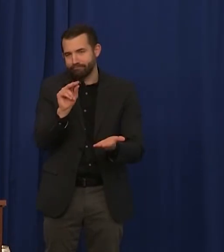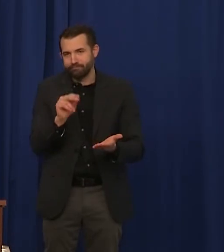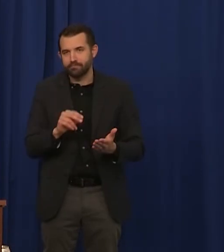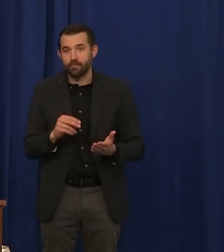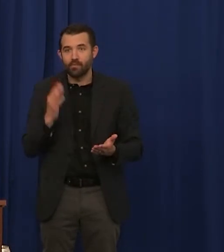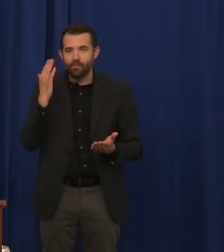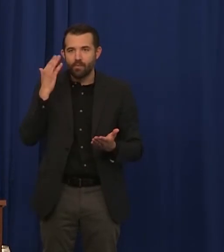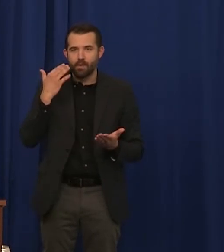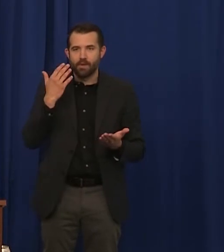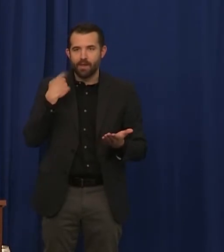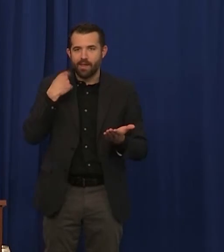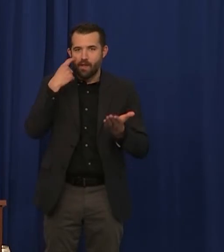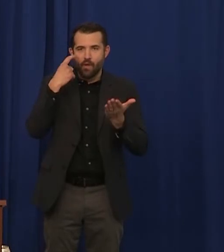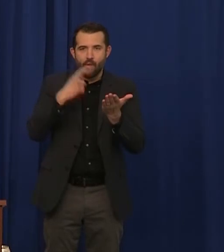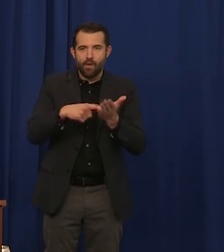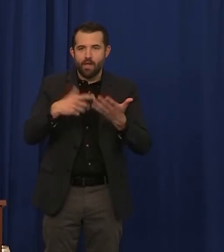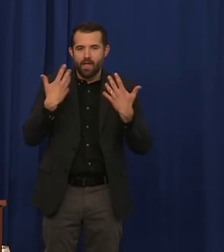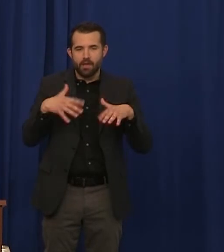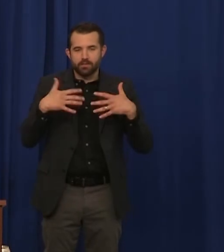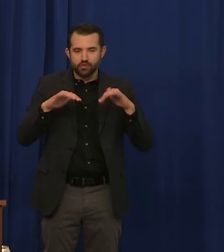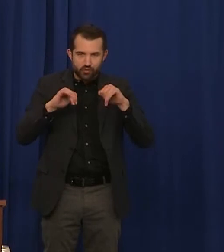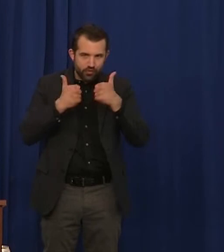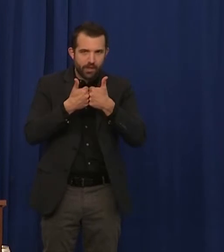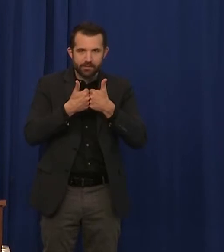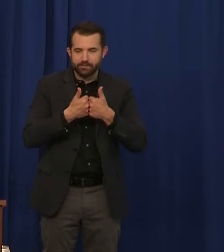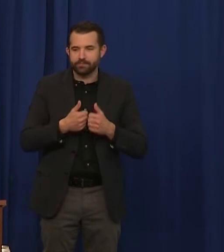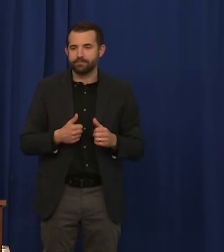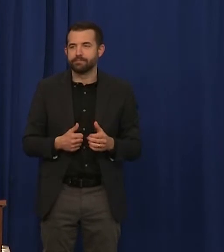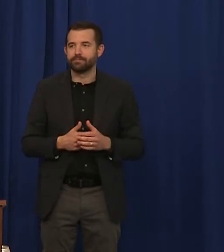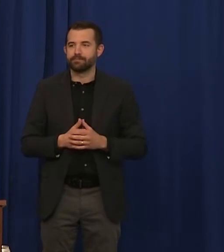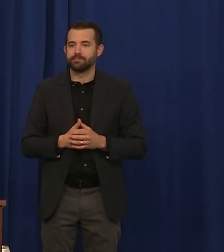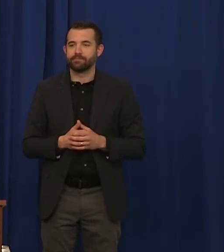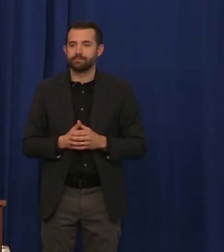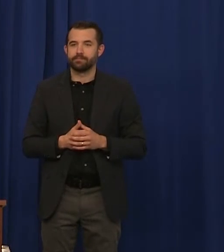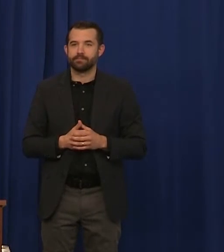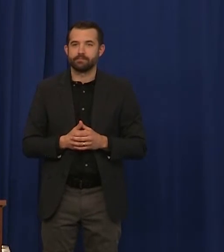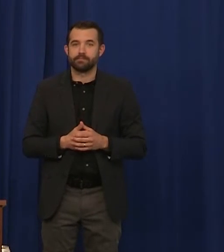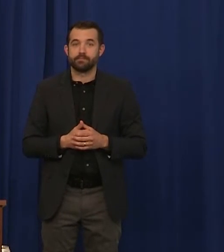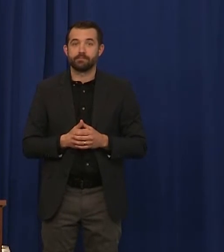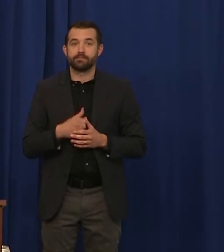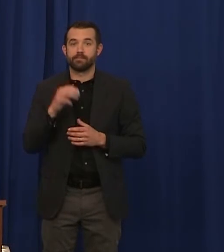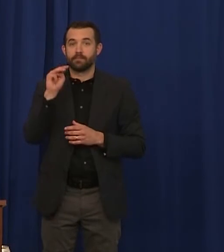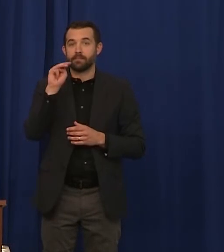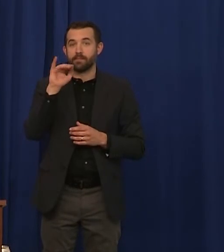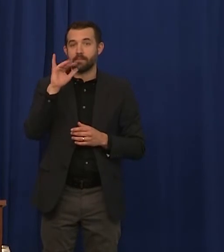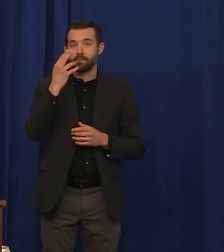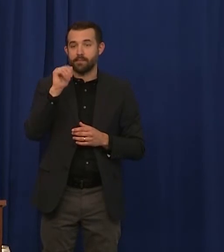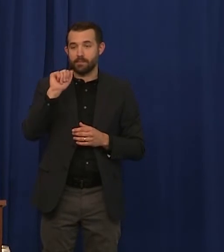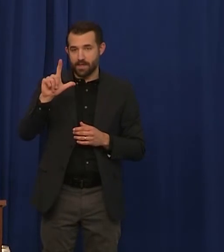difficult it is. I'd like to turn next to Michael Fern at the Maine Edge.